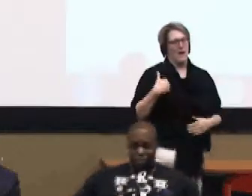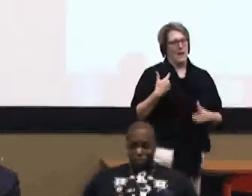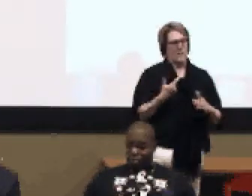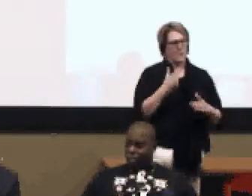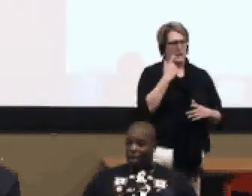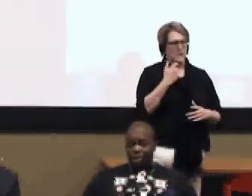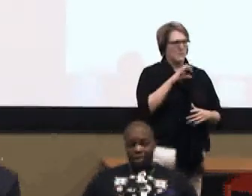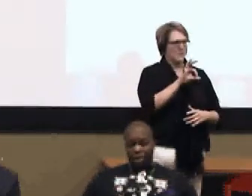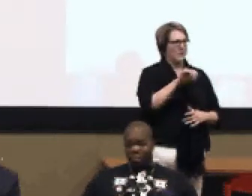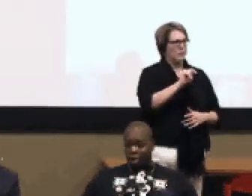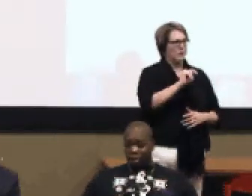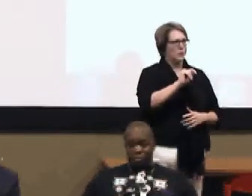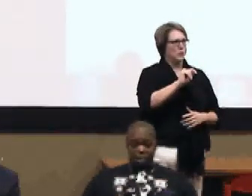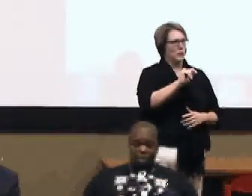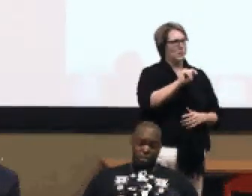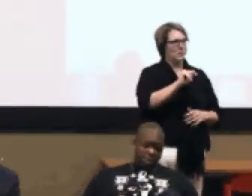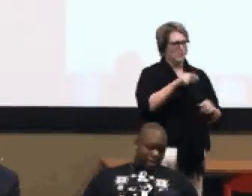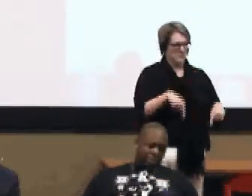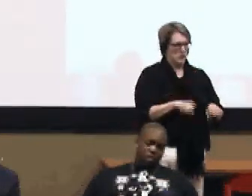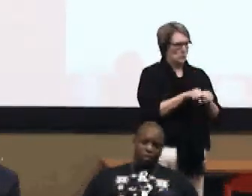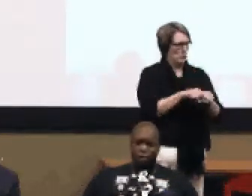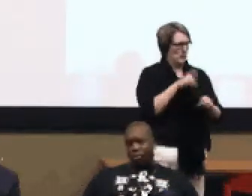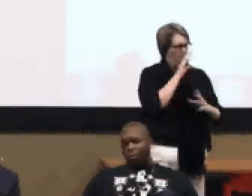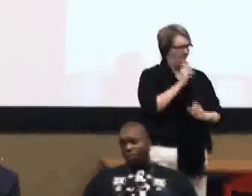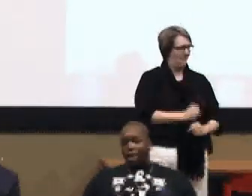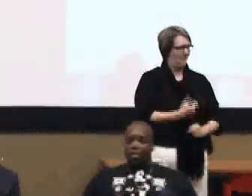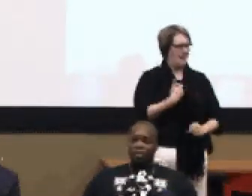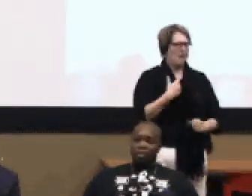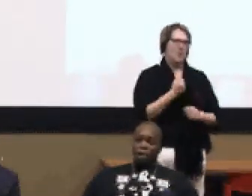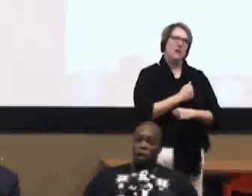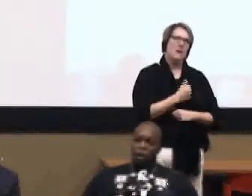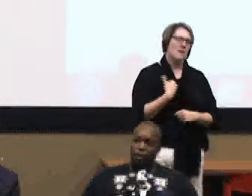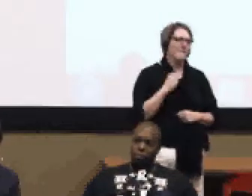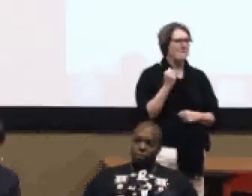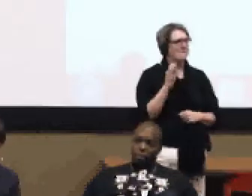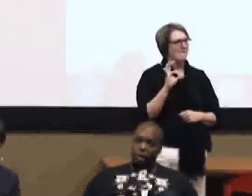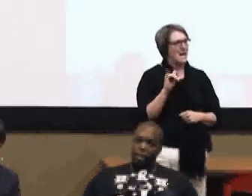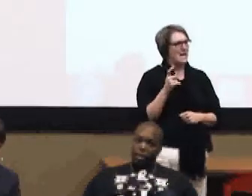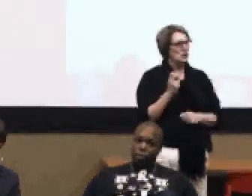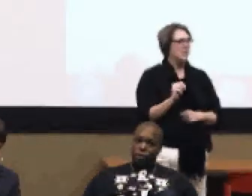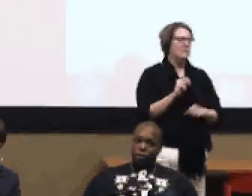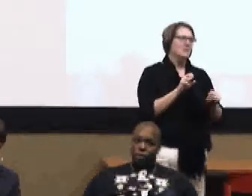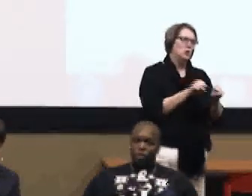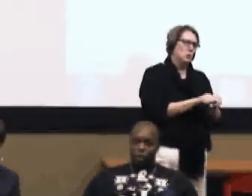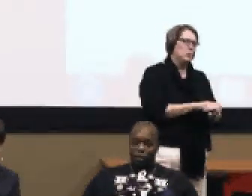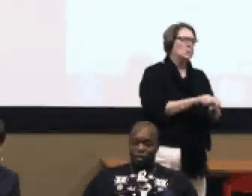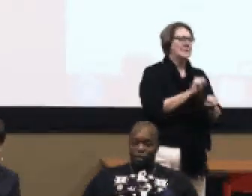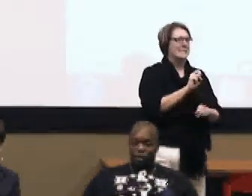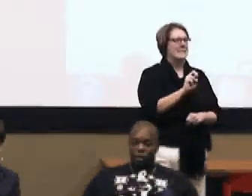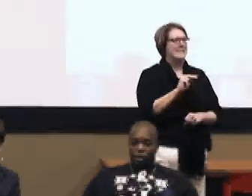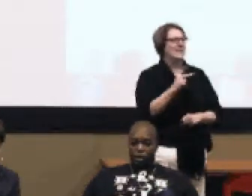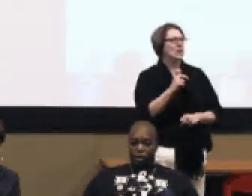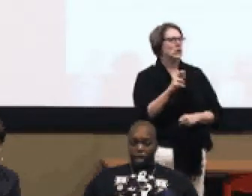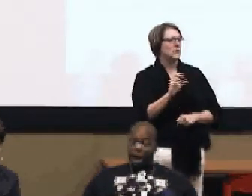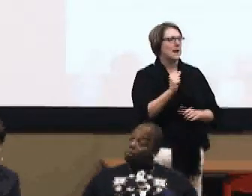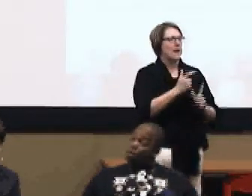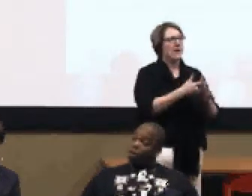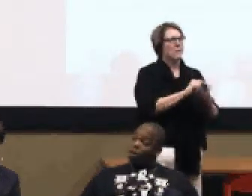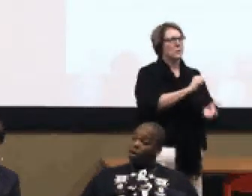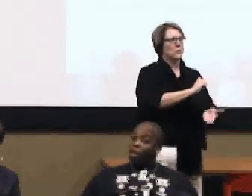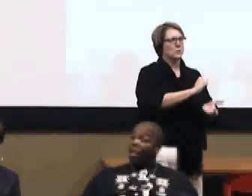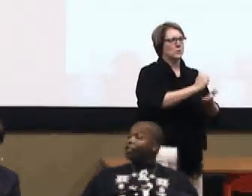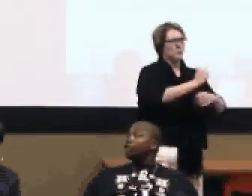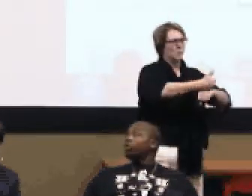because of my footwear passion. I love sneakers and shoes and fashion. I helped to start an